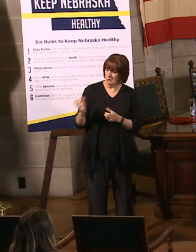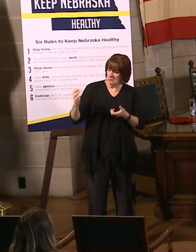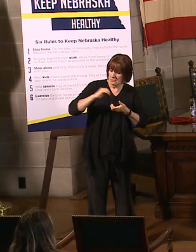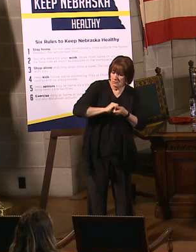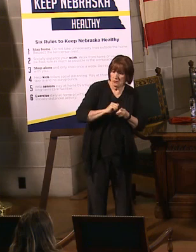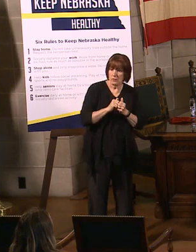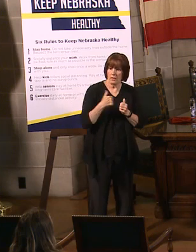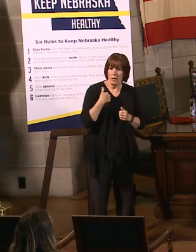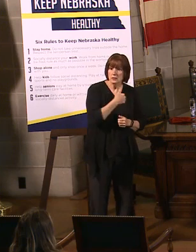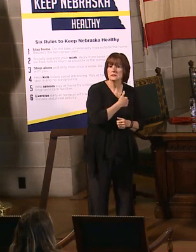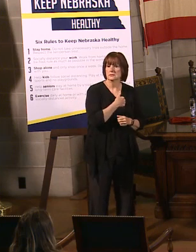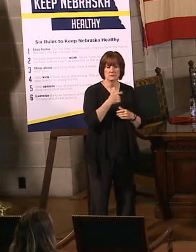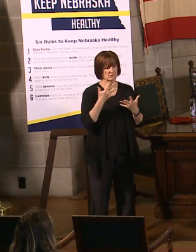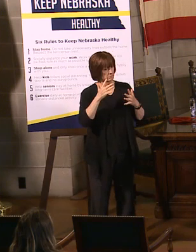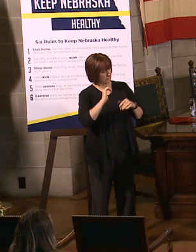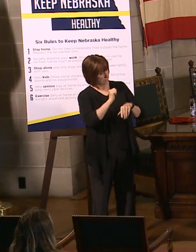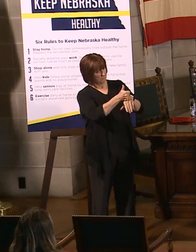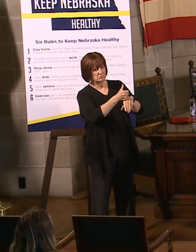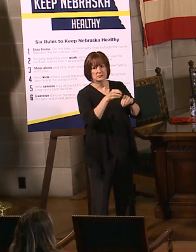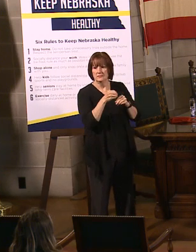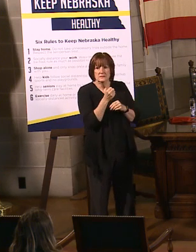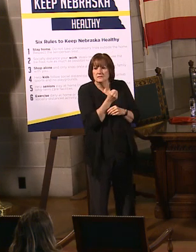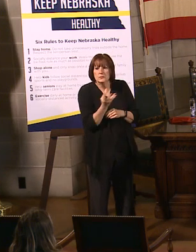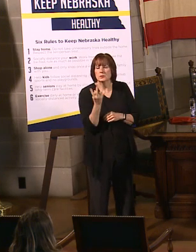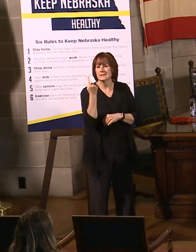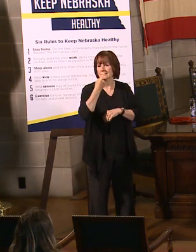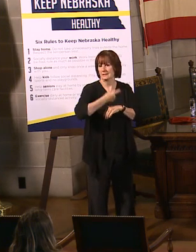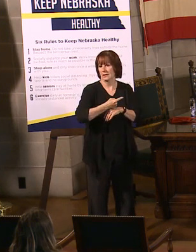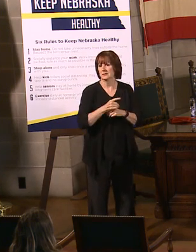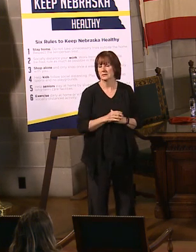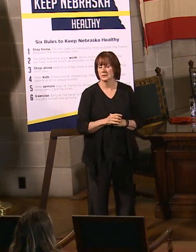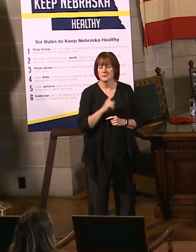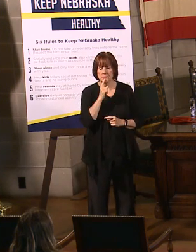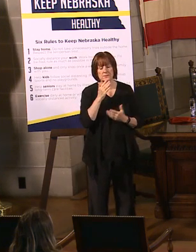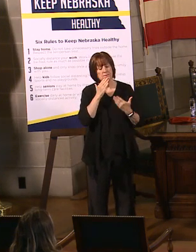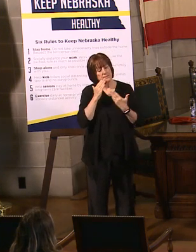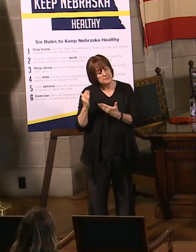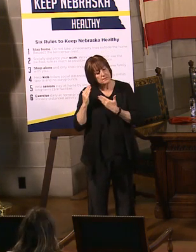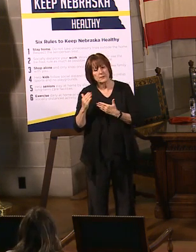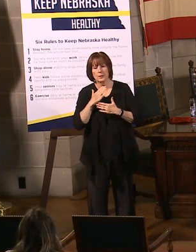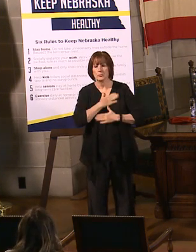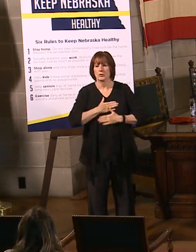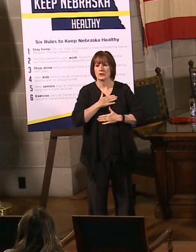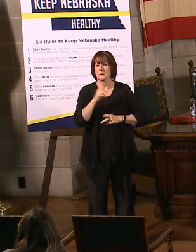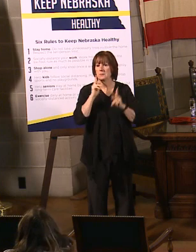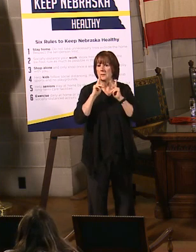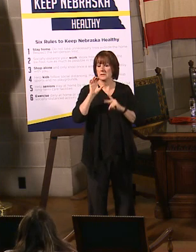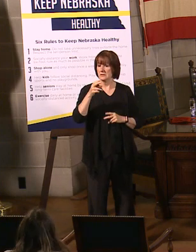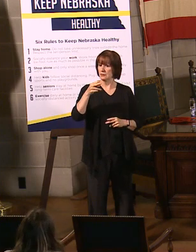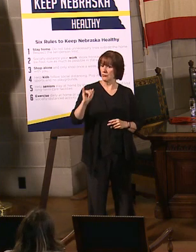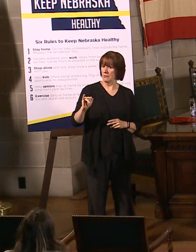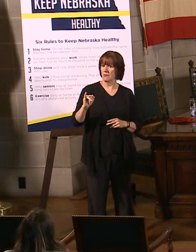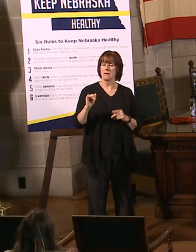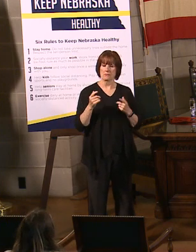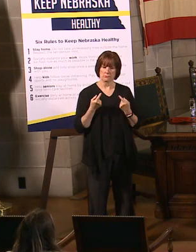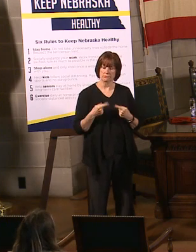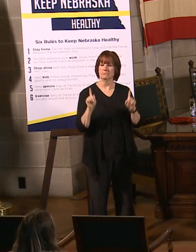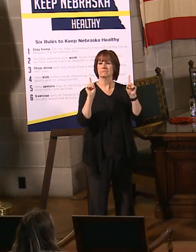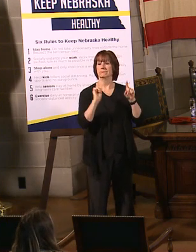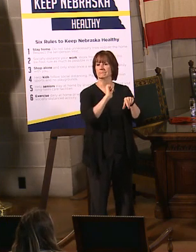team has been able to get that set up in a matter of days. So we really appreciate all the folks at CHI to be able to get this done.